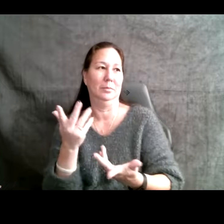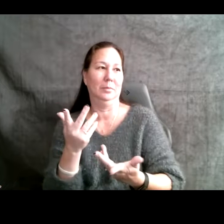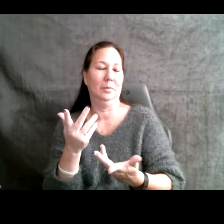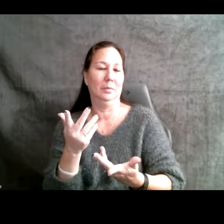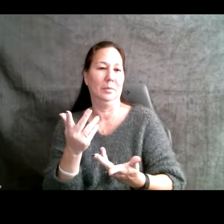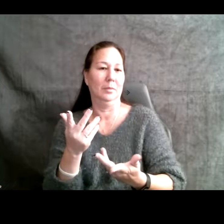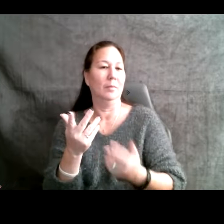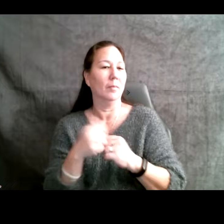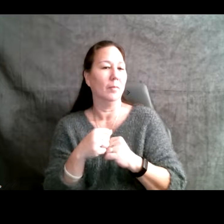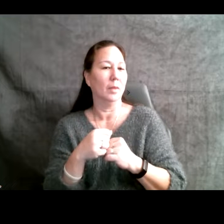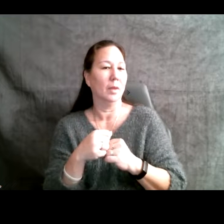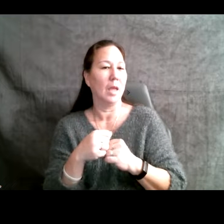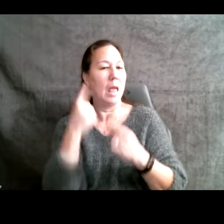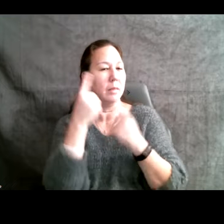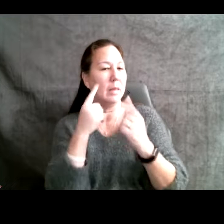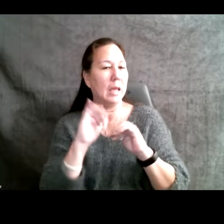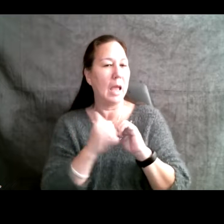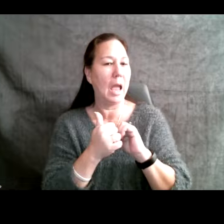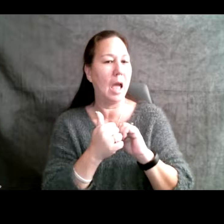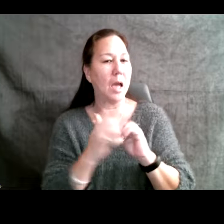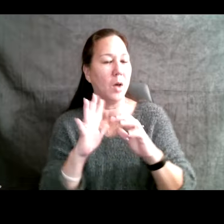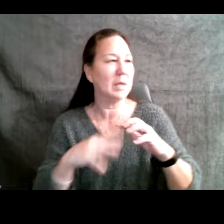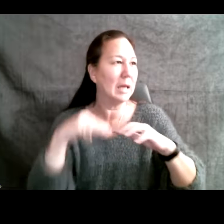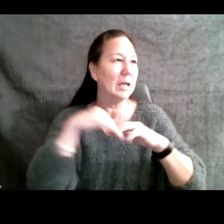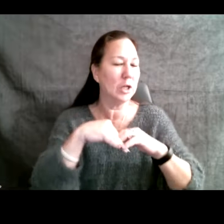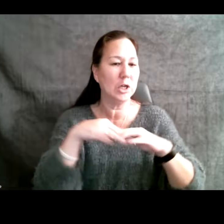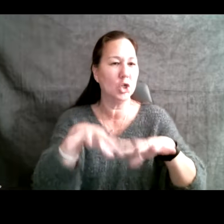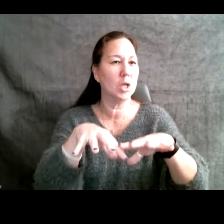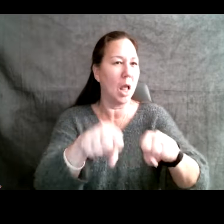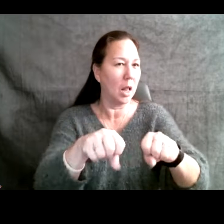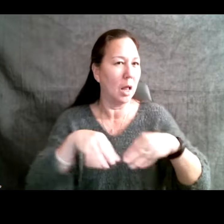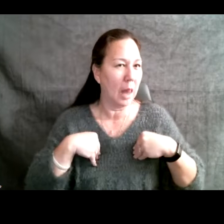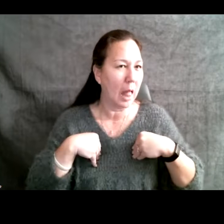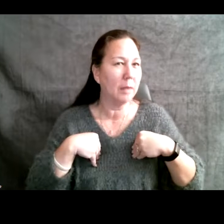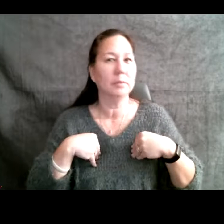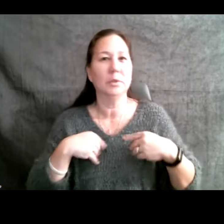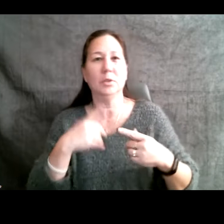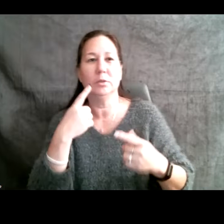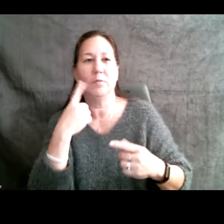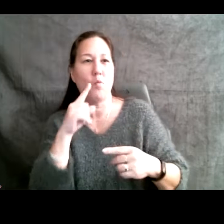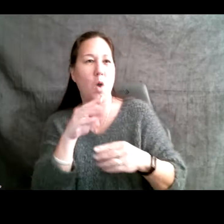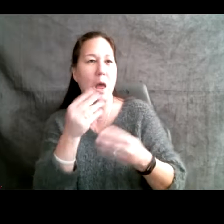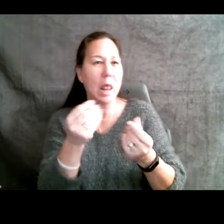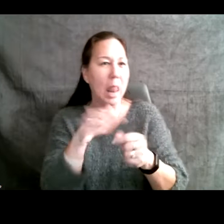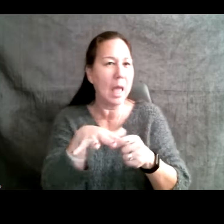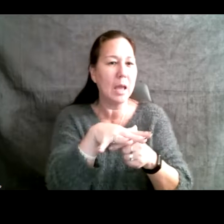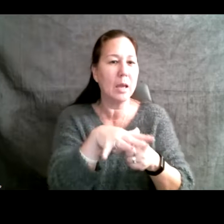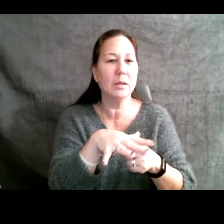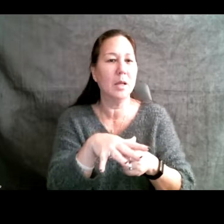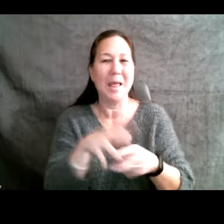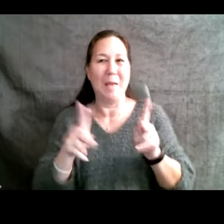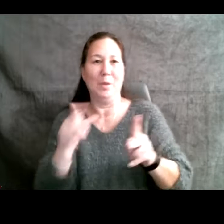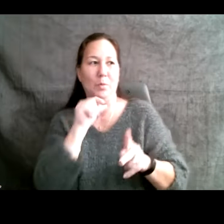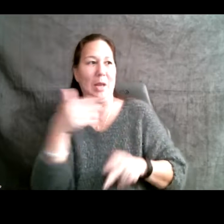thinking of indigenous claims to land and territory that's important, that's if nobody's there who's capturing that, hitting